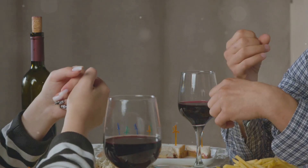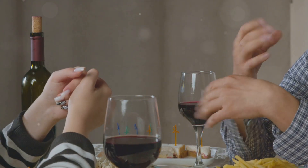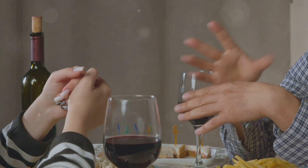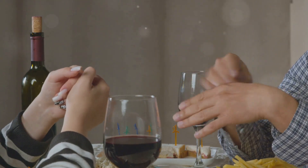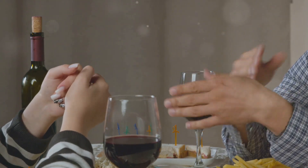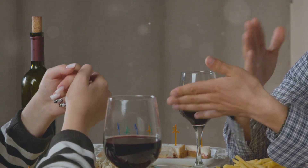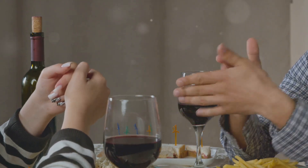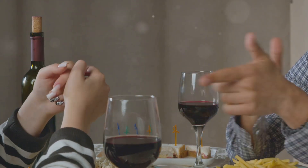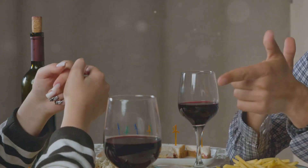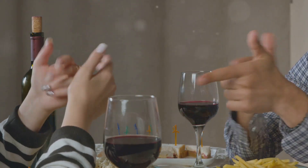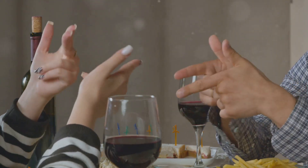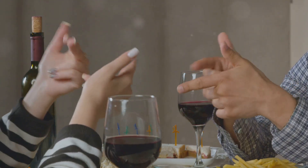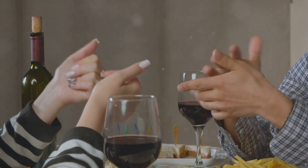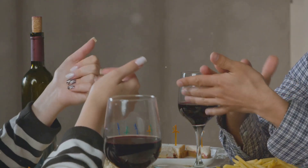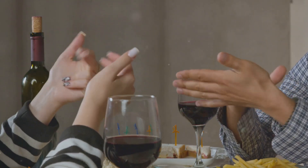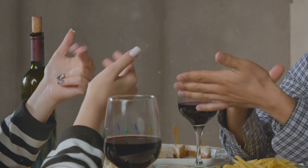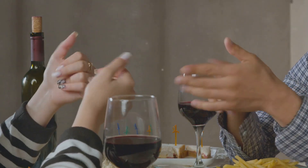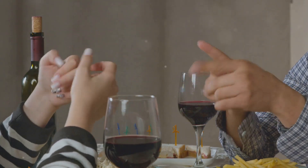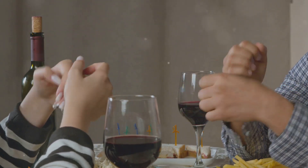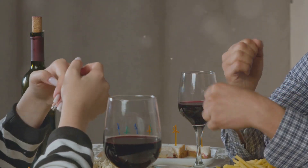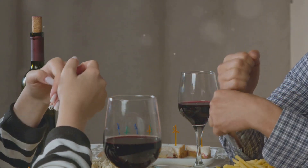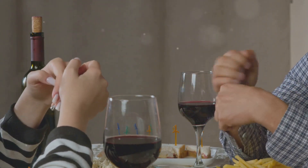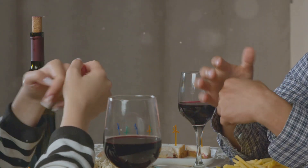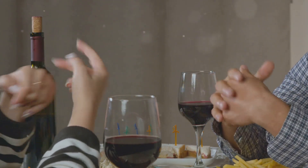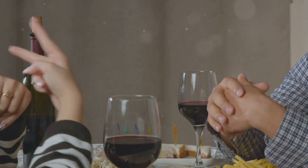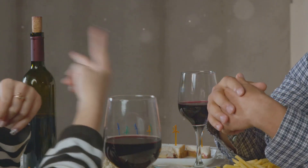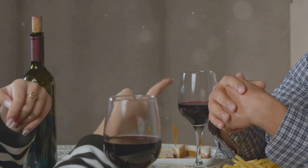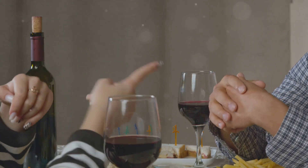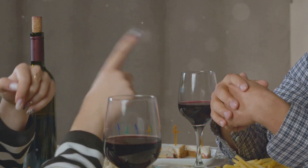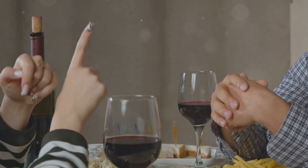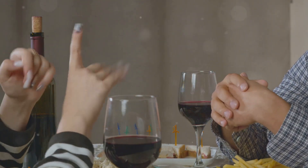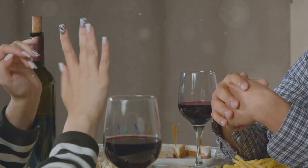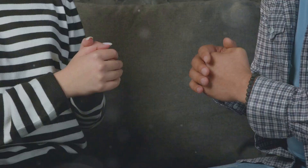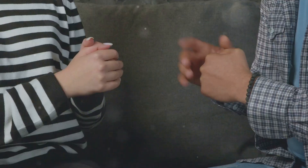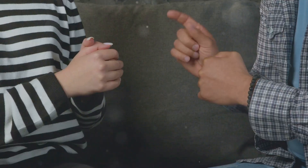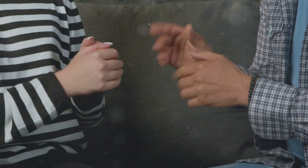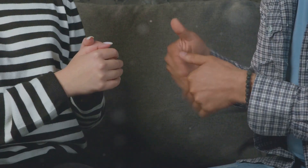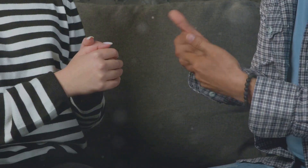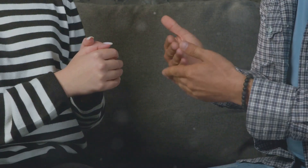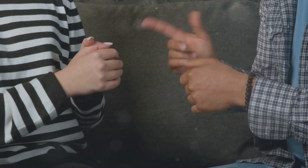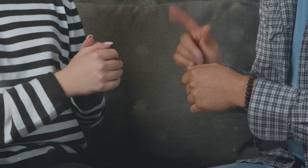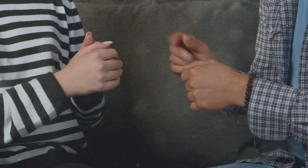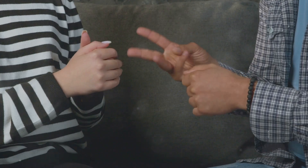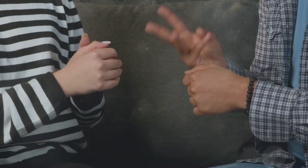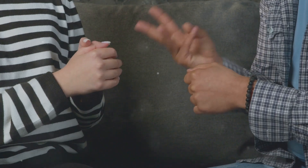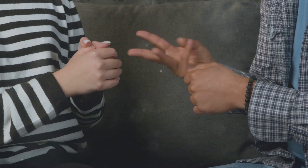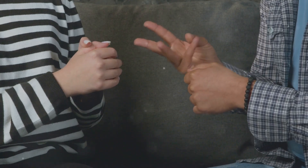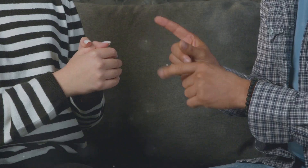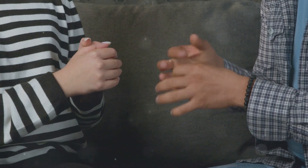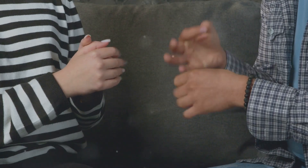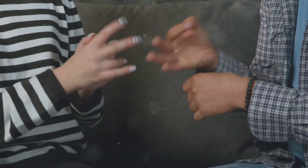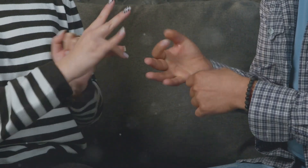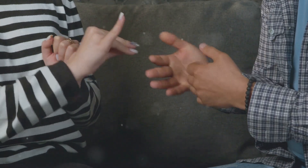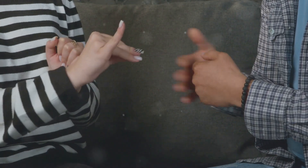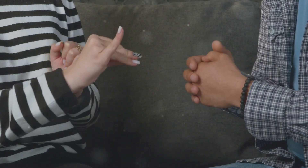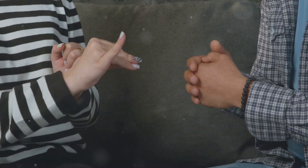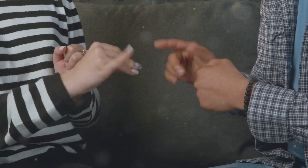It's not just about the hands, your entire body is involved in communication. Just like facial expressions, body language can convey